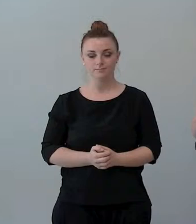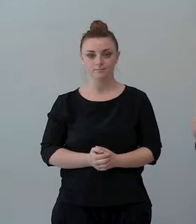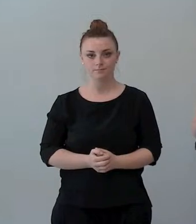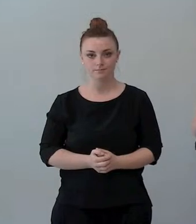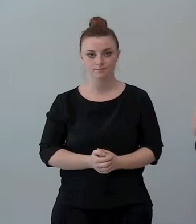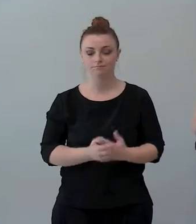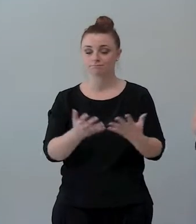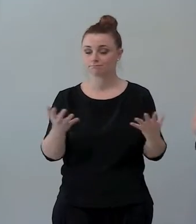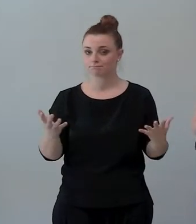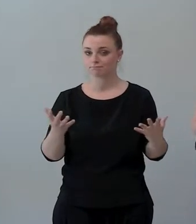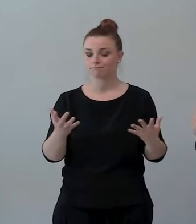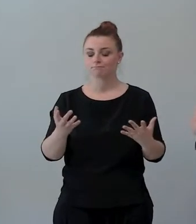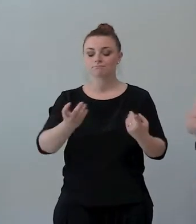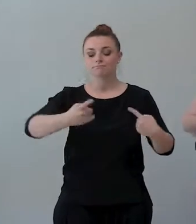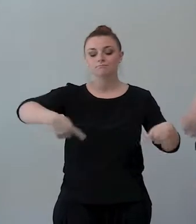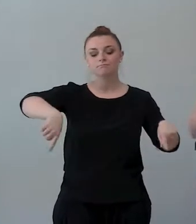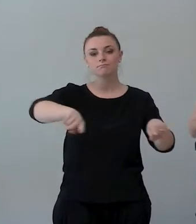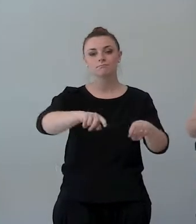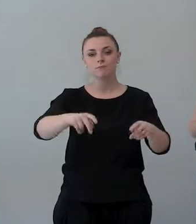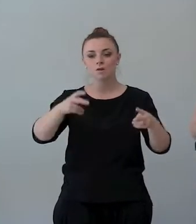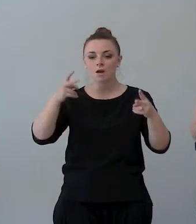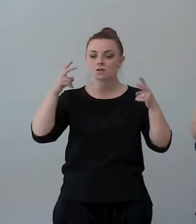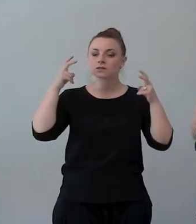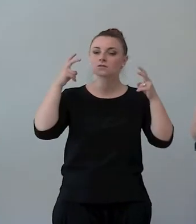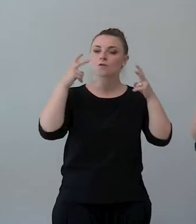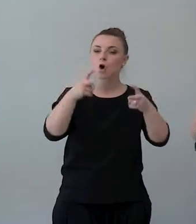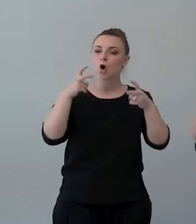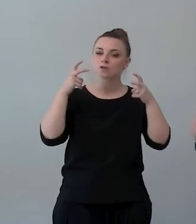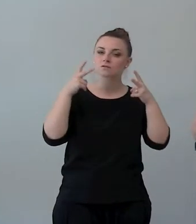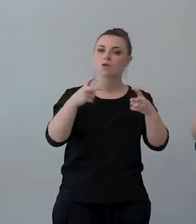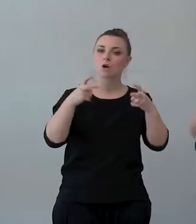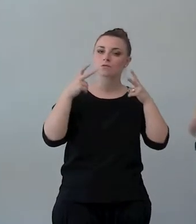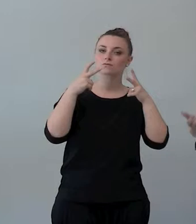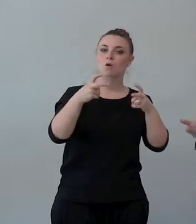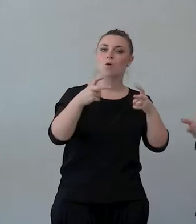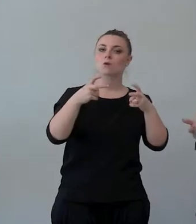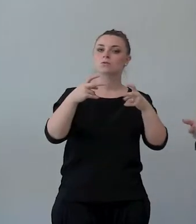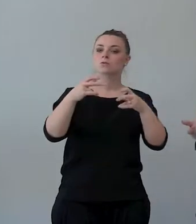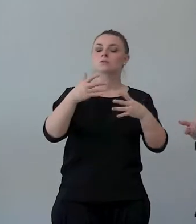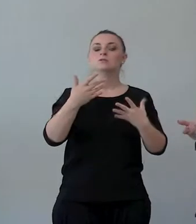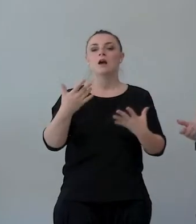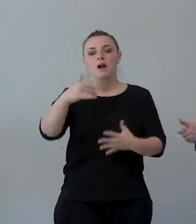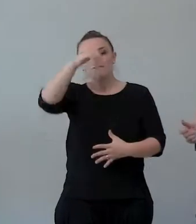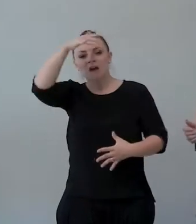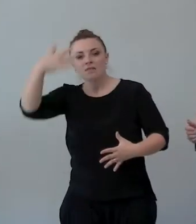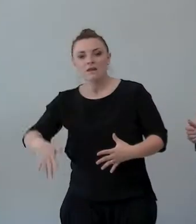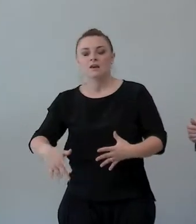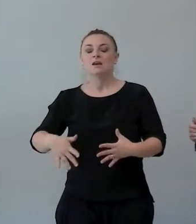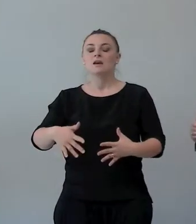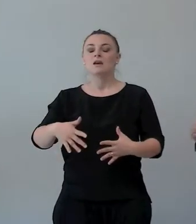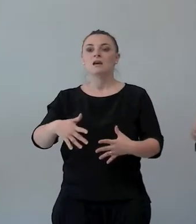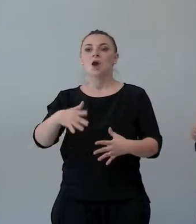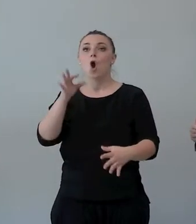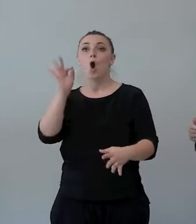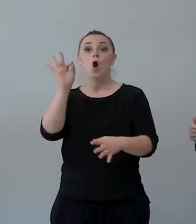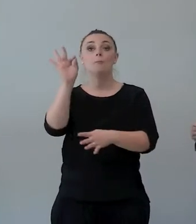Quindi, se i nostri sforzi, le nostre fatiche non seguono il piano di Dio, so if